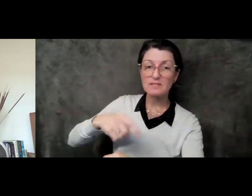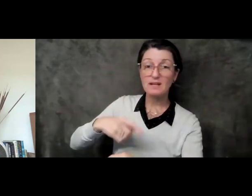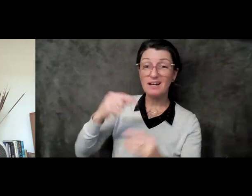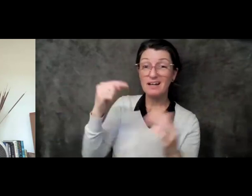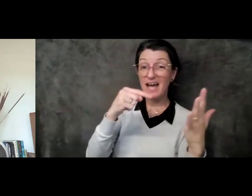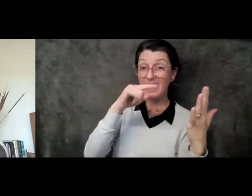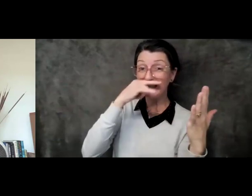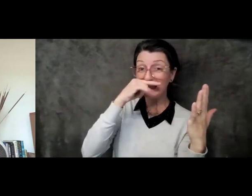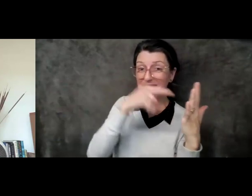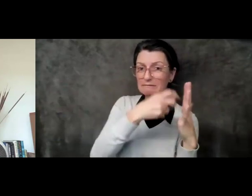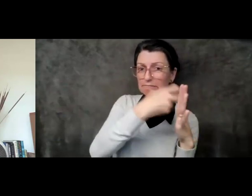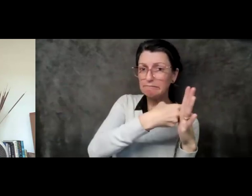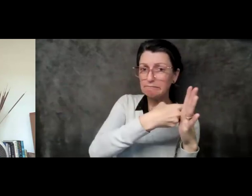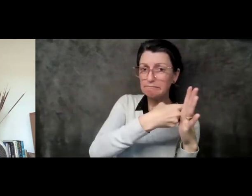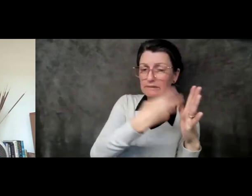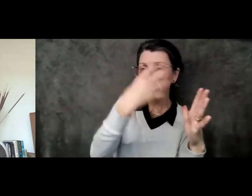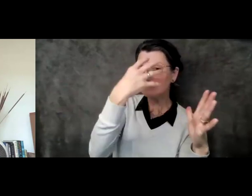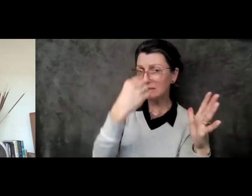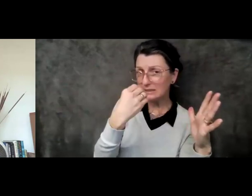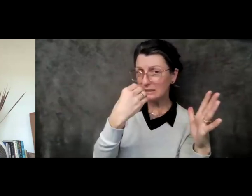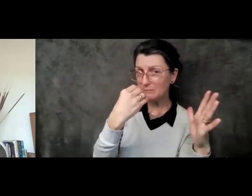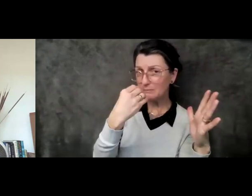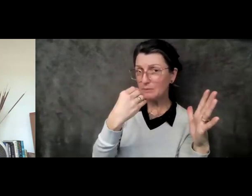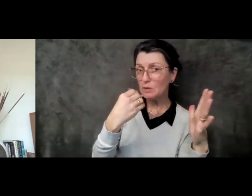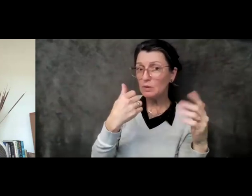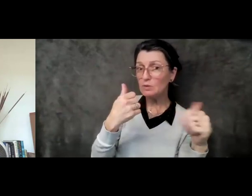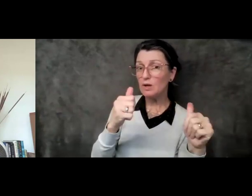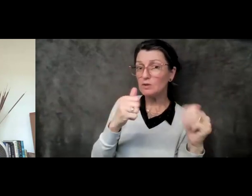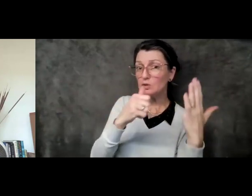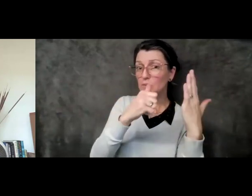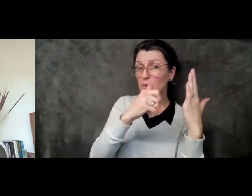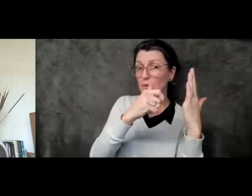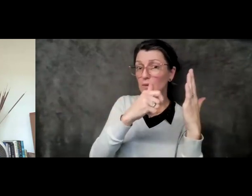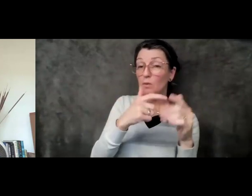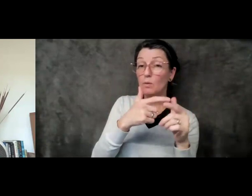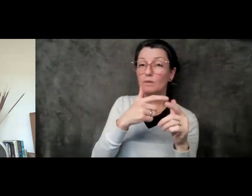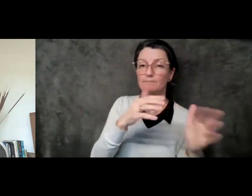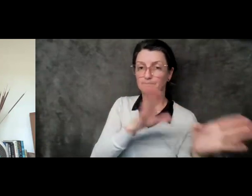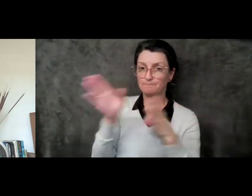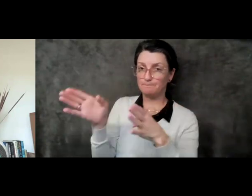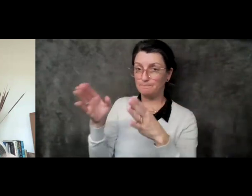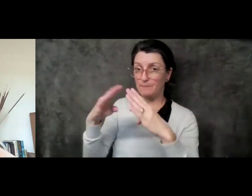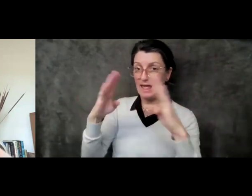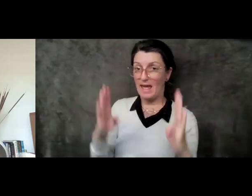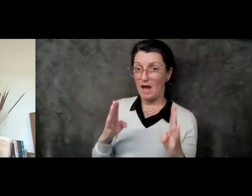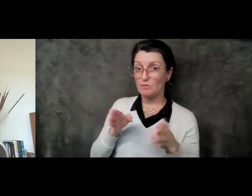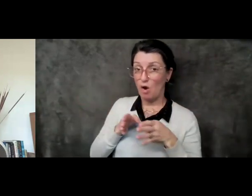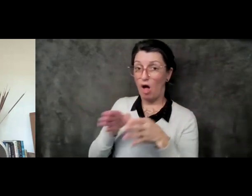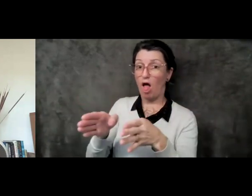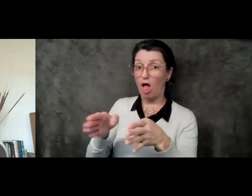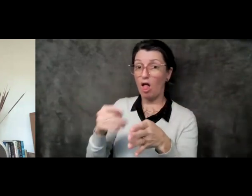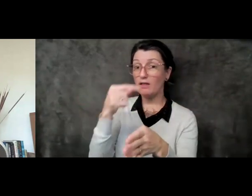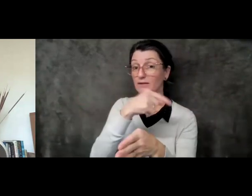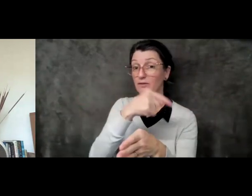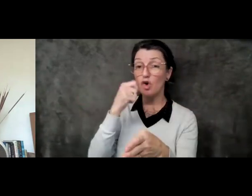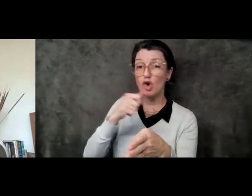sleep's slow motion race and beat the footsteps coming down the hall. Tumbling out her bedroom window into